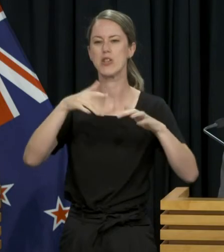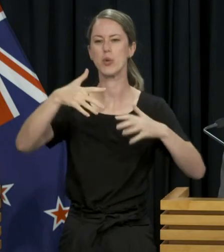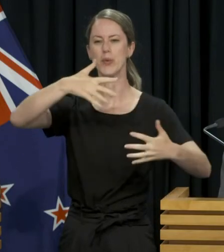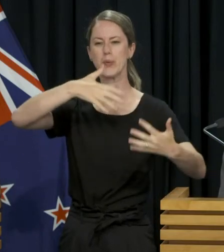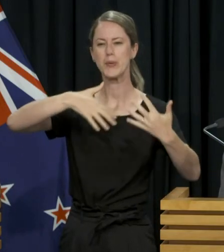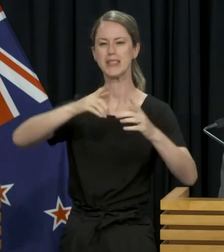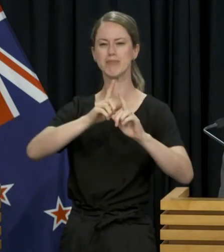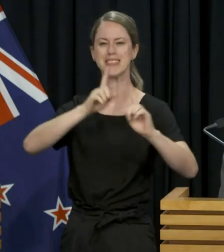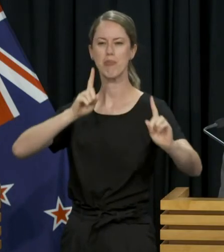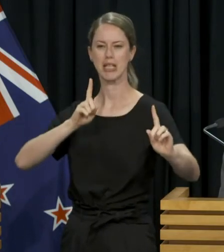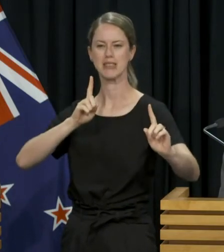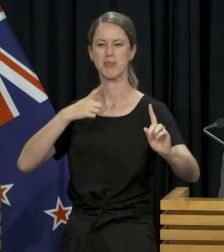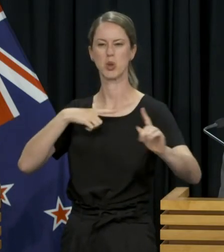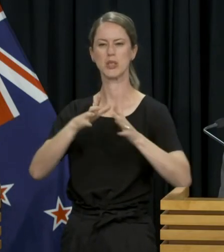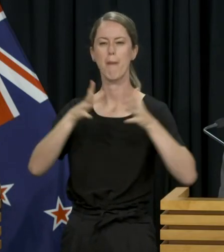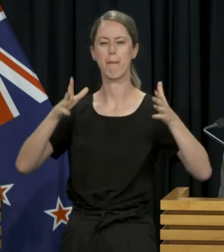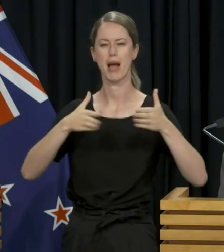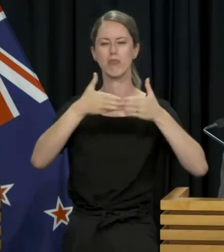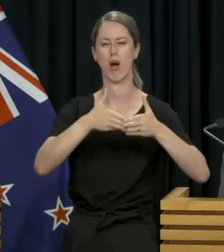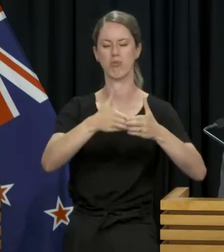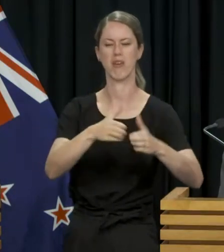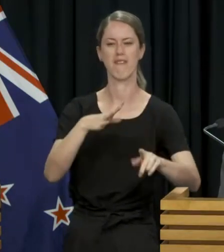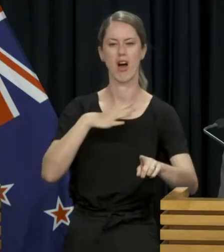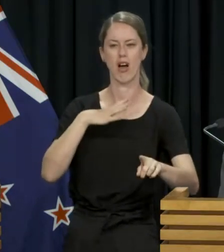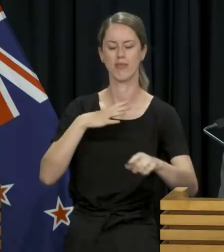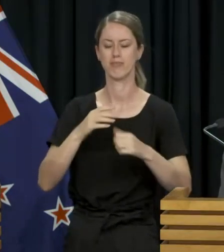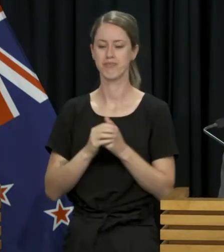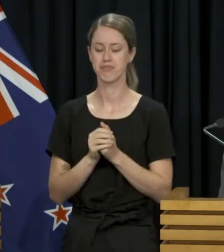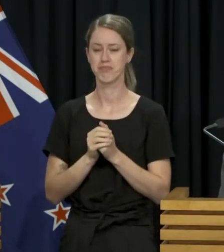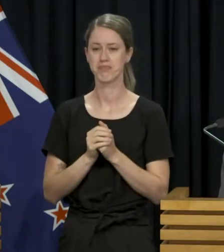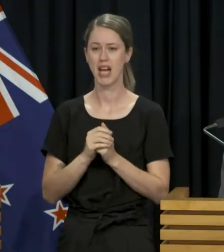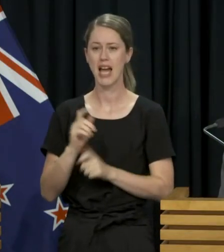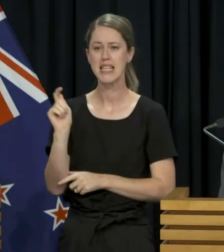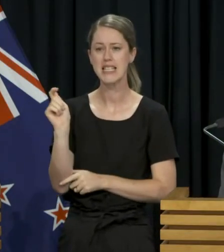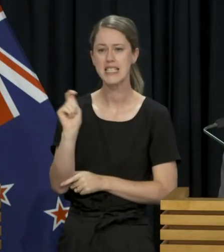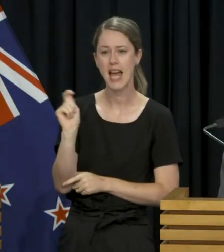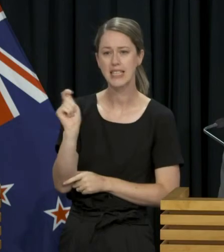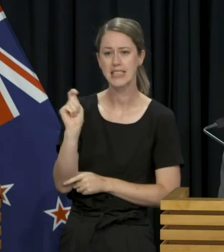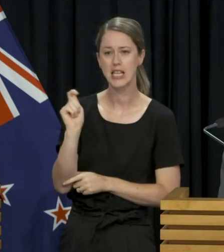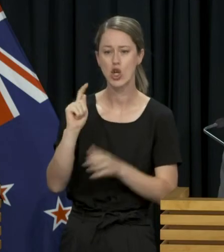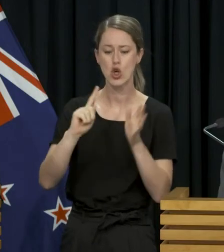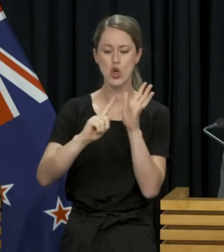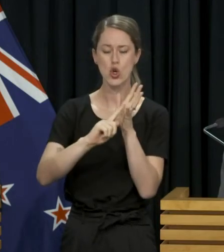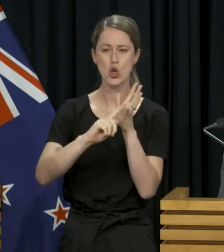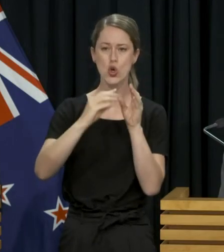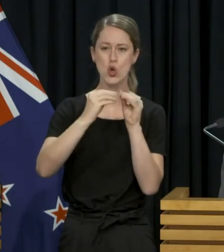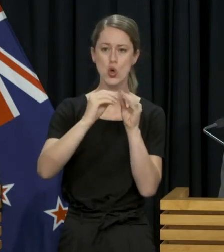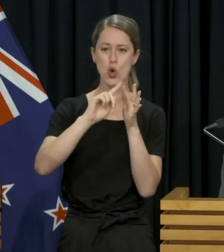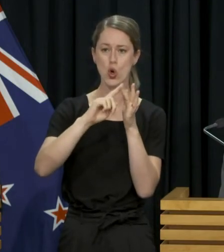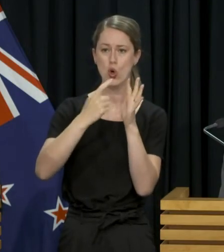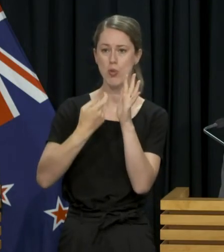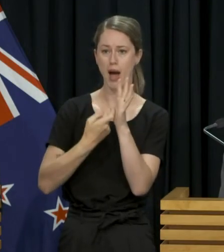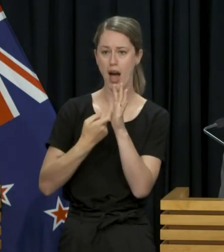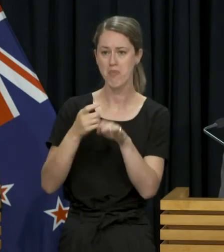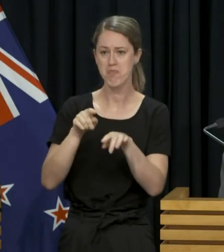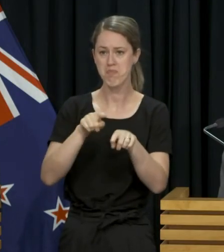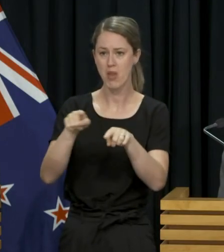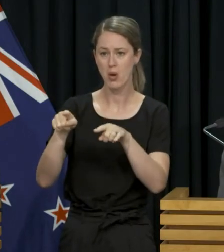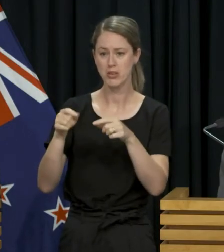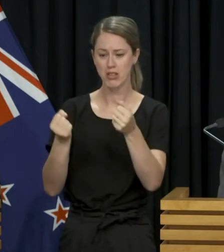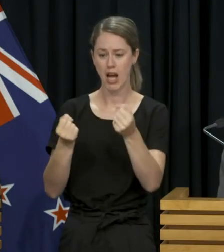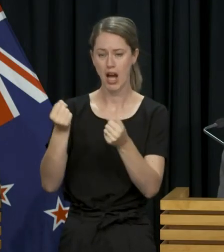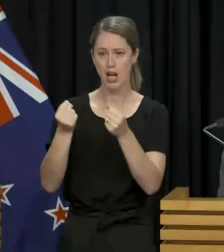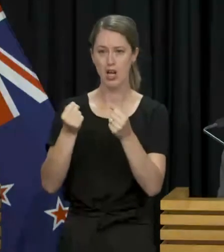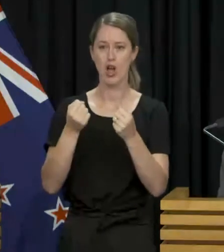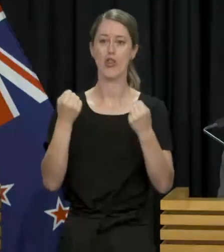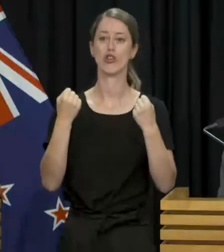distancing when they are on the ferries. In small passenger vehicles like Ubers, taxis and so on, drivers